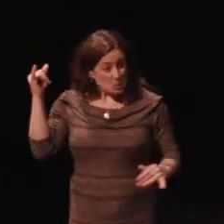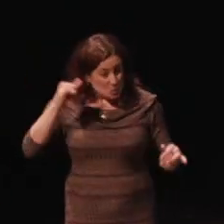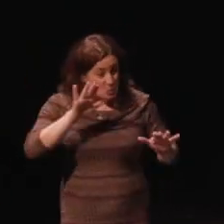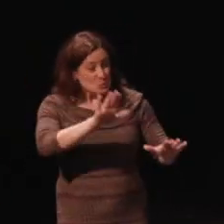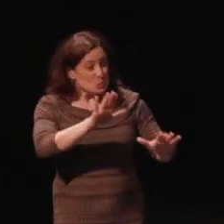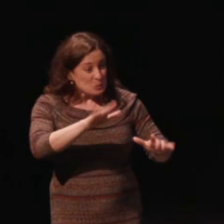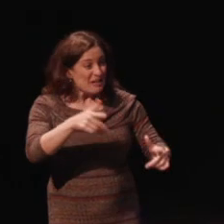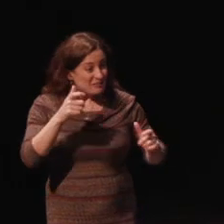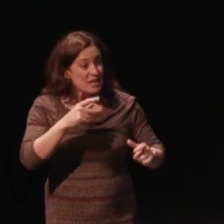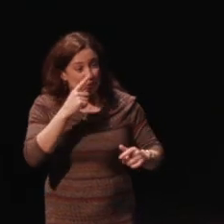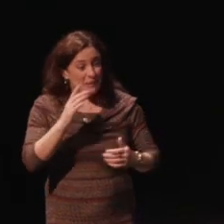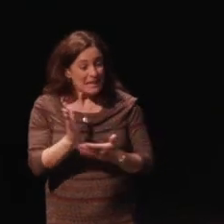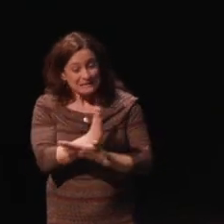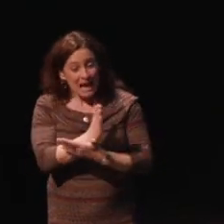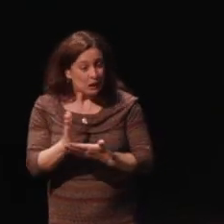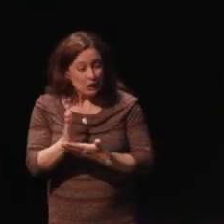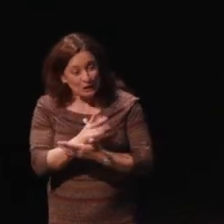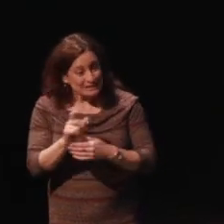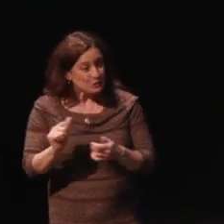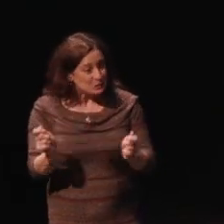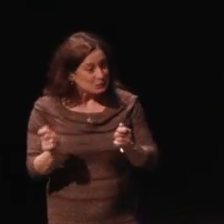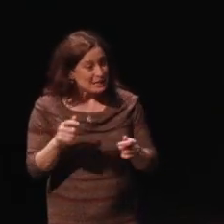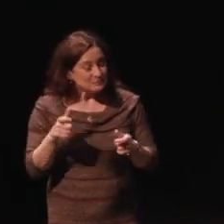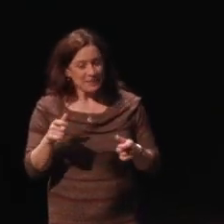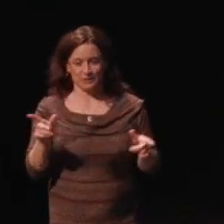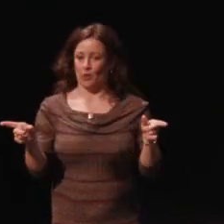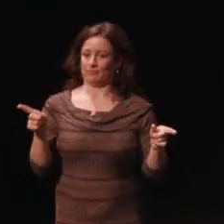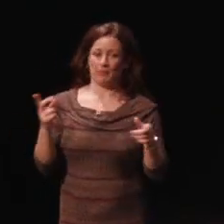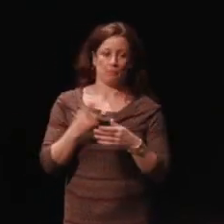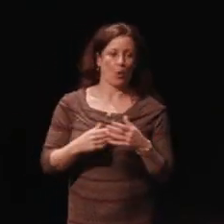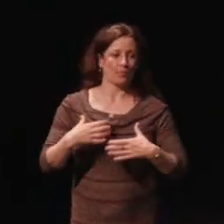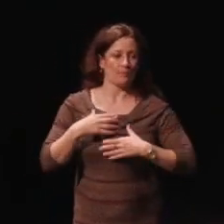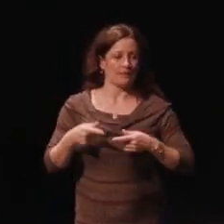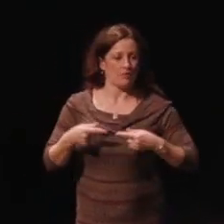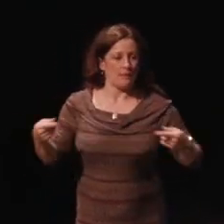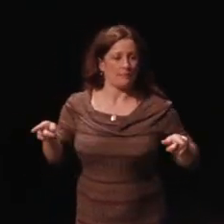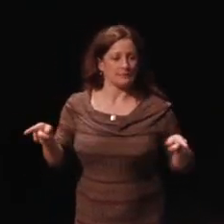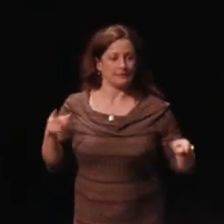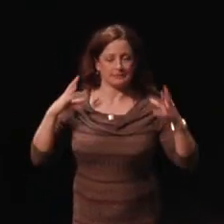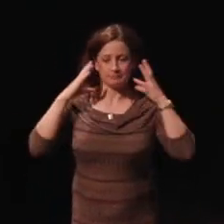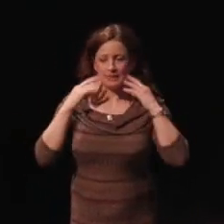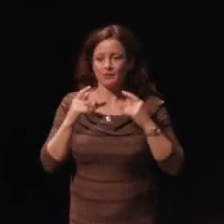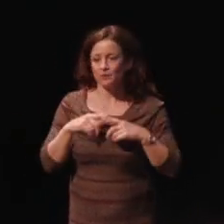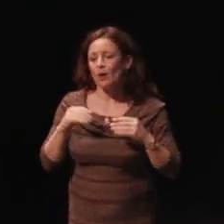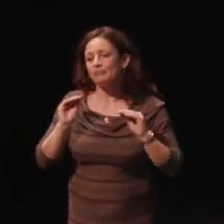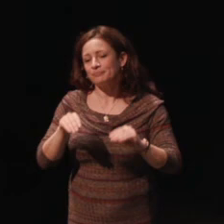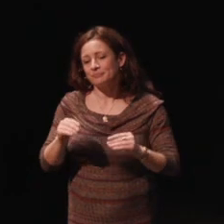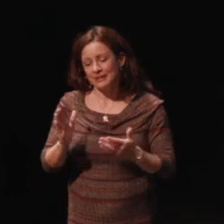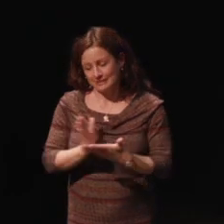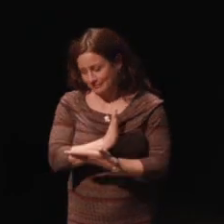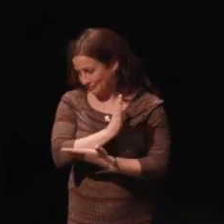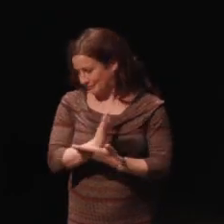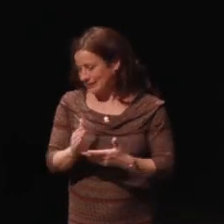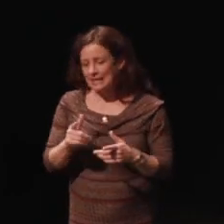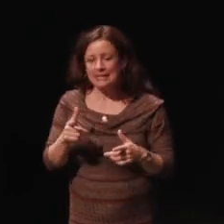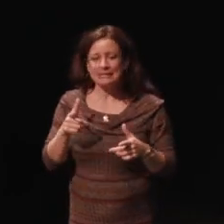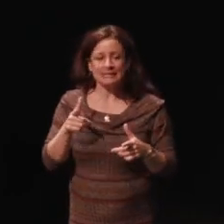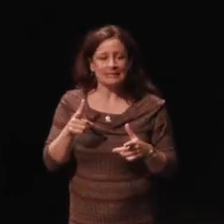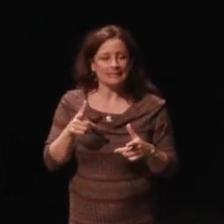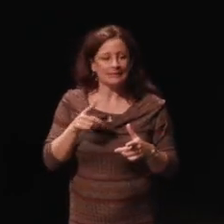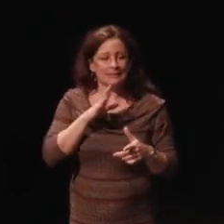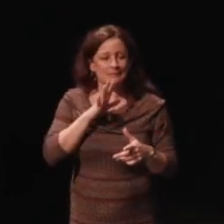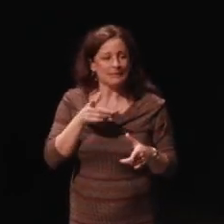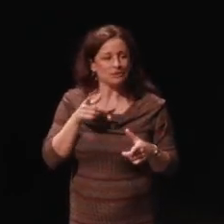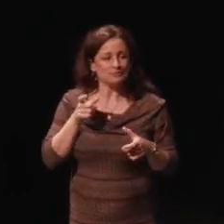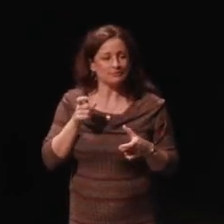so fast, please give me a slider to adjust the speed. So, offer a speech rate slider, pretty much. We